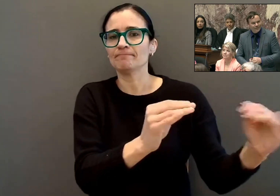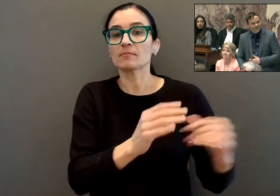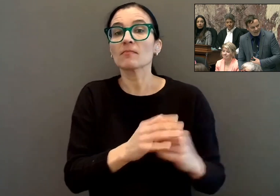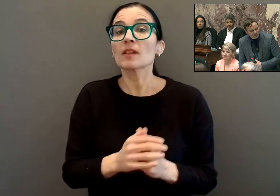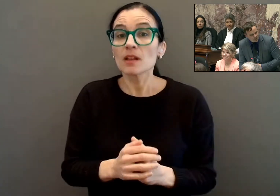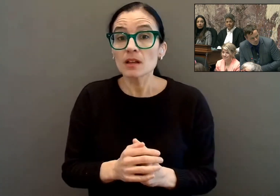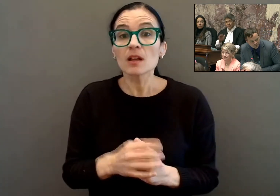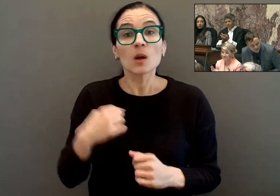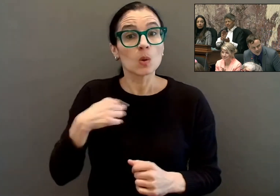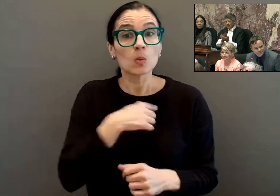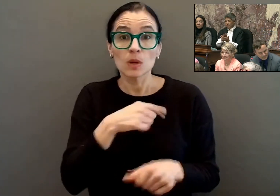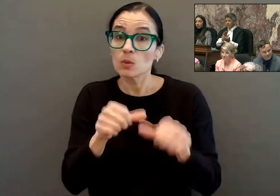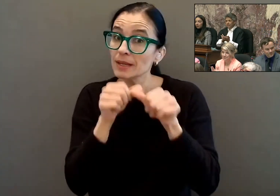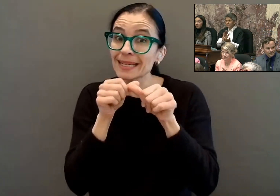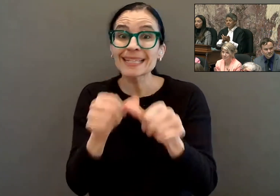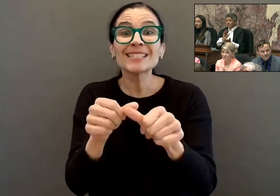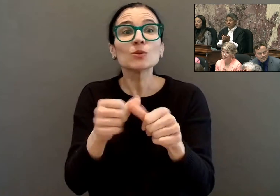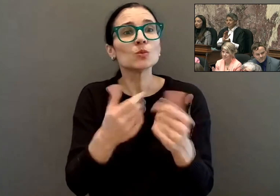on board. Thanks, Honourable Speaker.